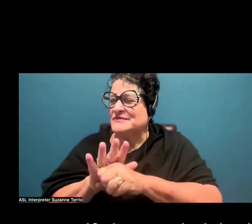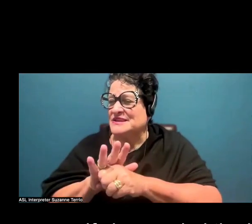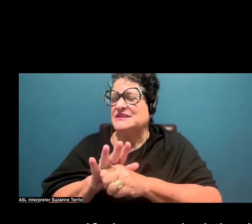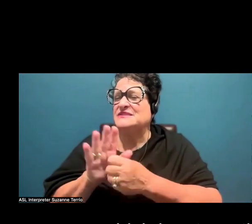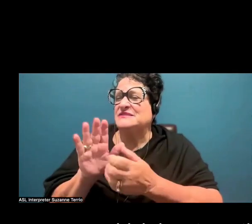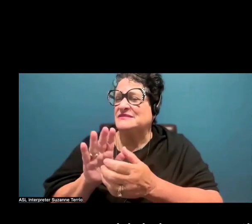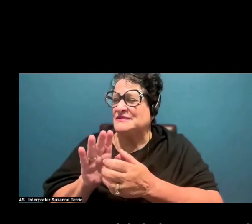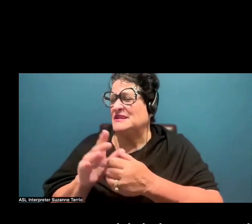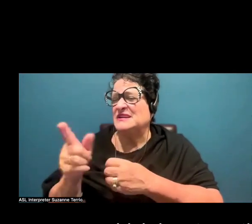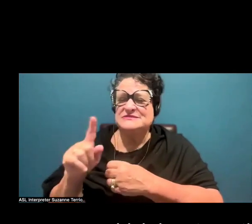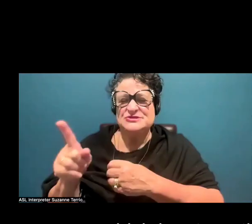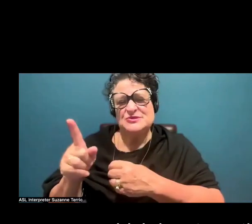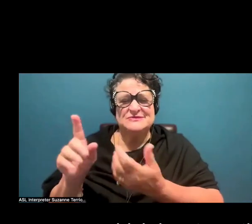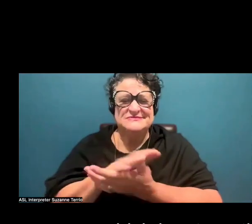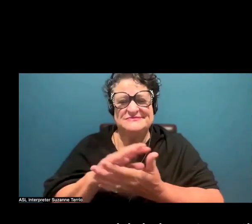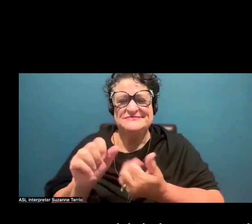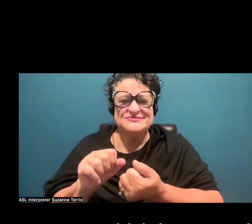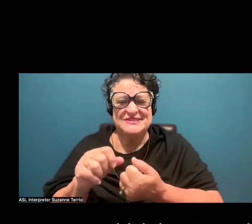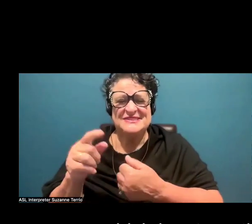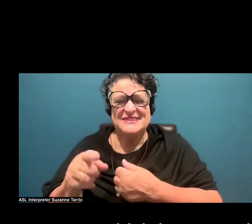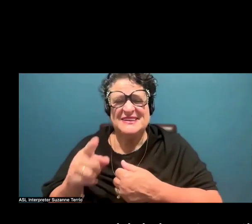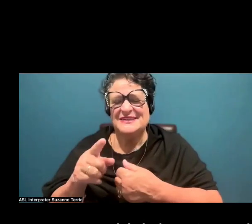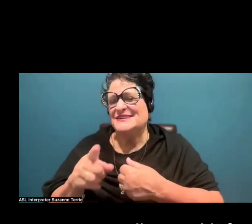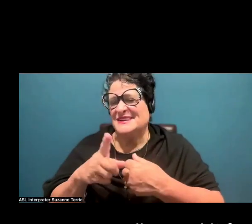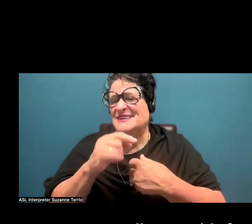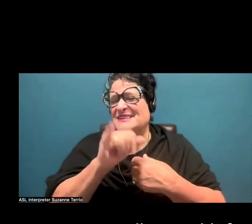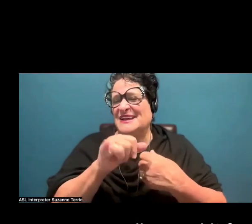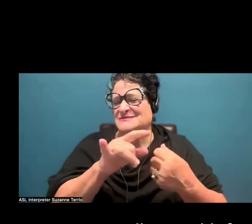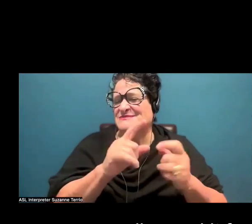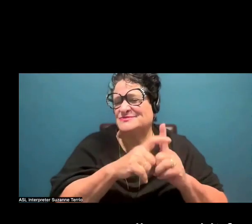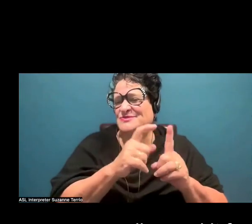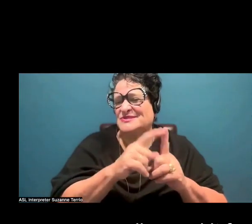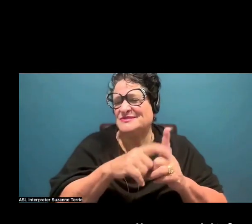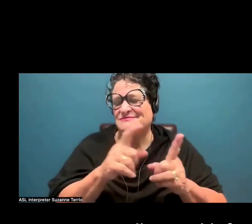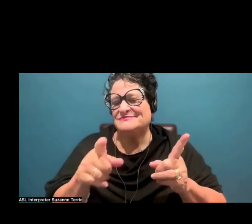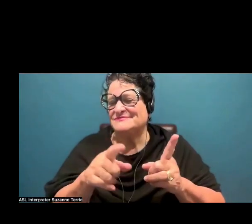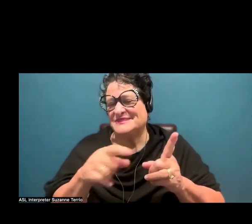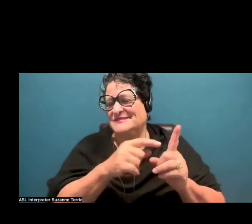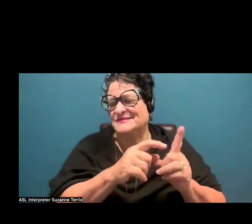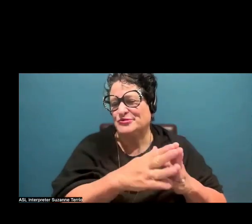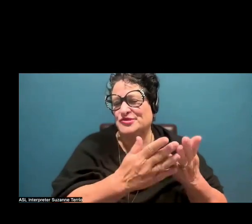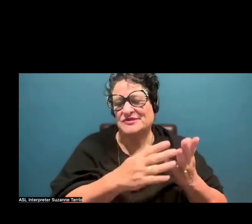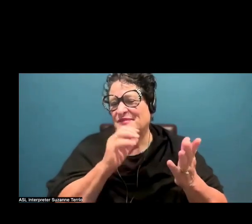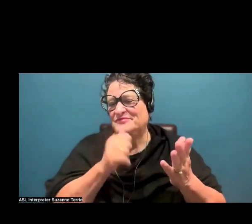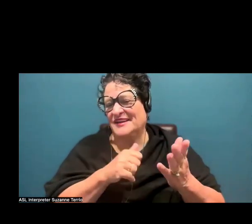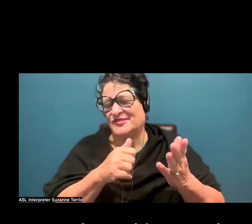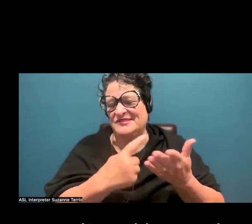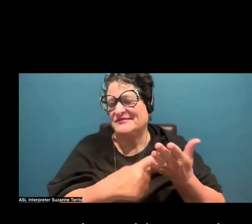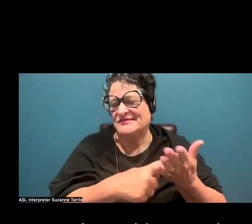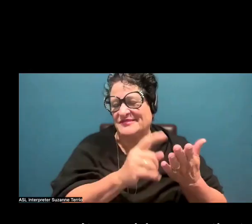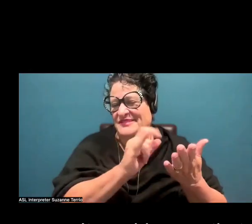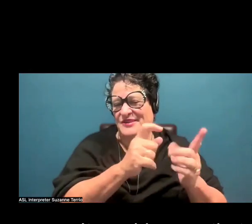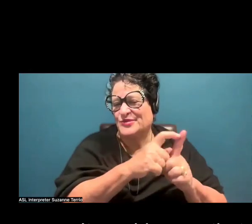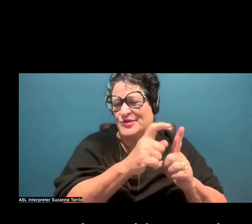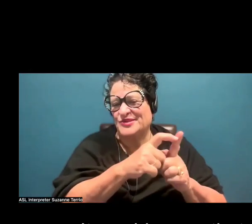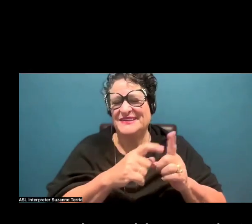the Scorizo, which is a term that you would get context for in the book, but you don't really need it for this, so we'll just keep going. Uh, it would